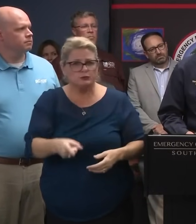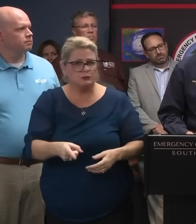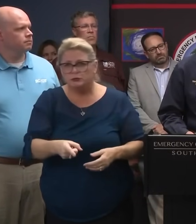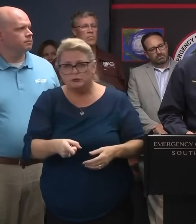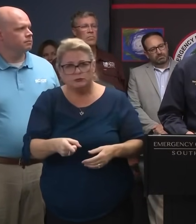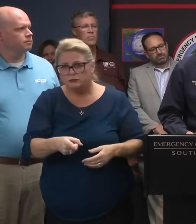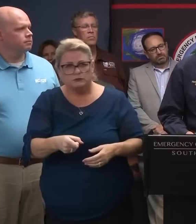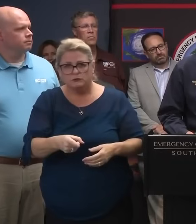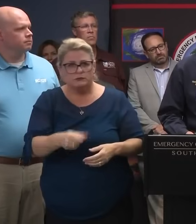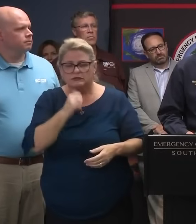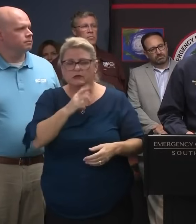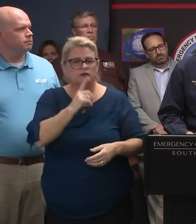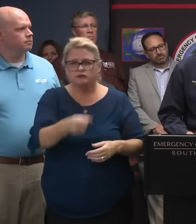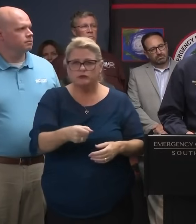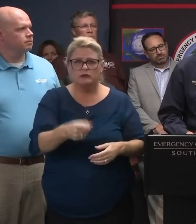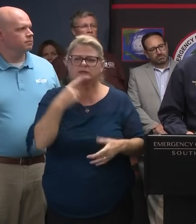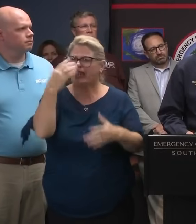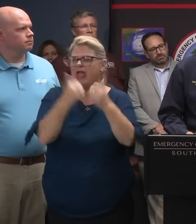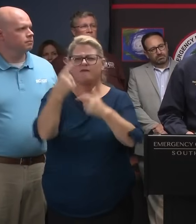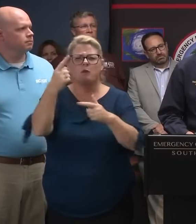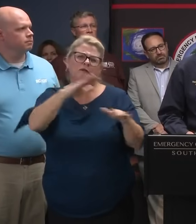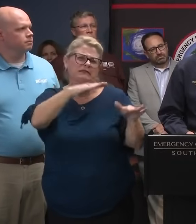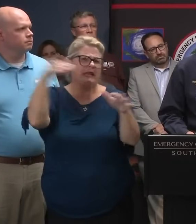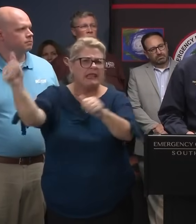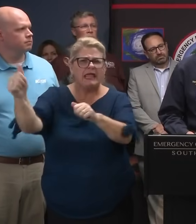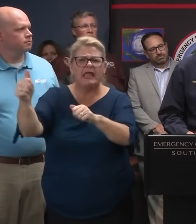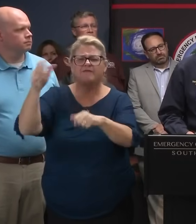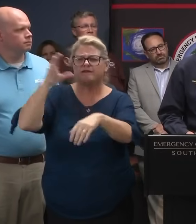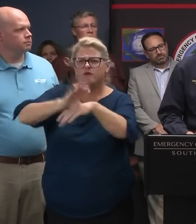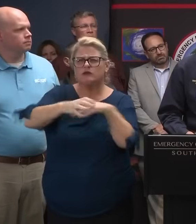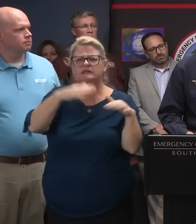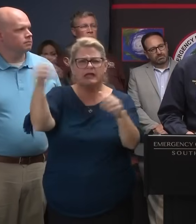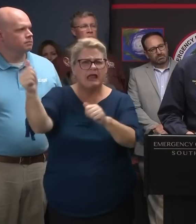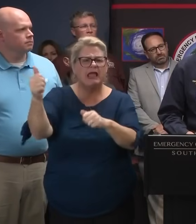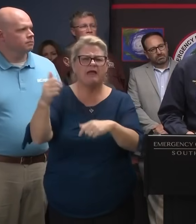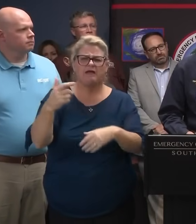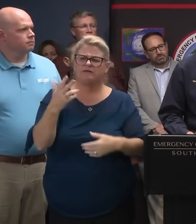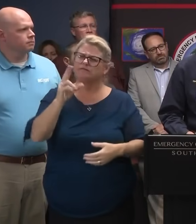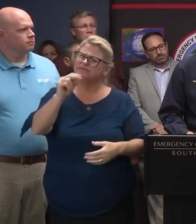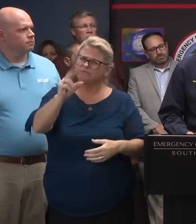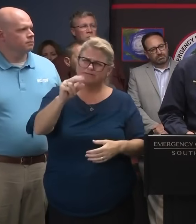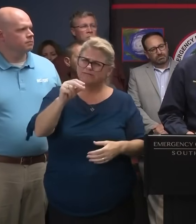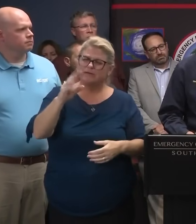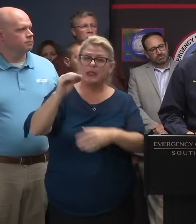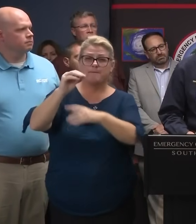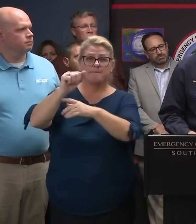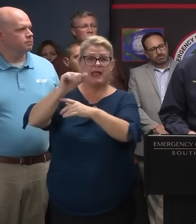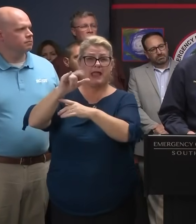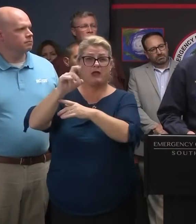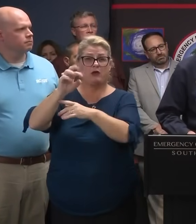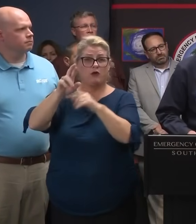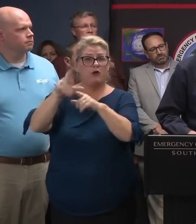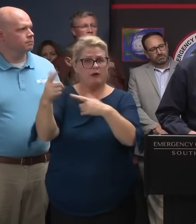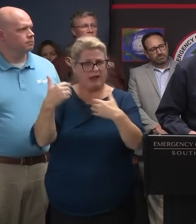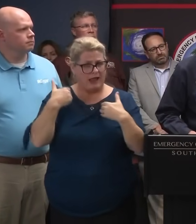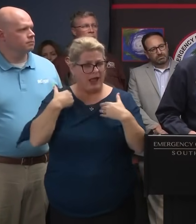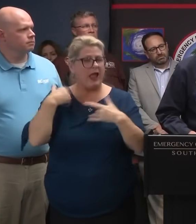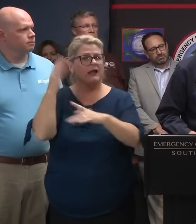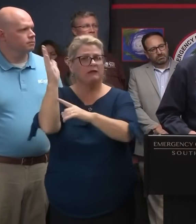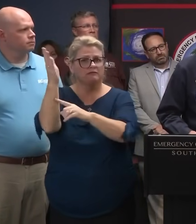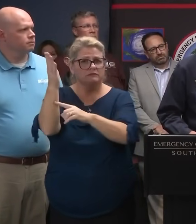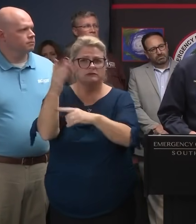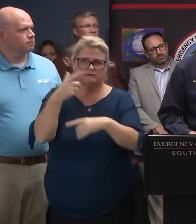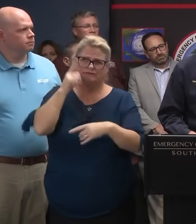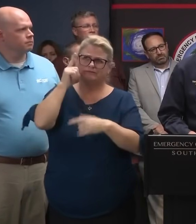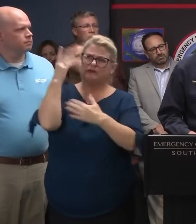was stated that everyone was evacuating the facility and all that, And I think the mayor and others had a press conference earlier